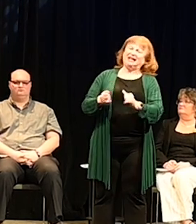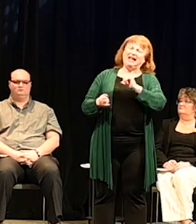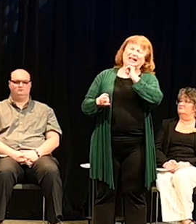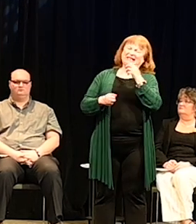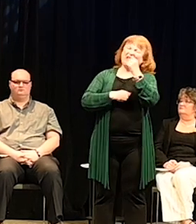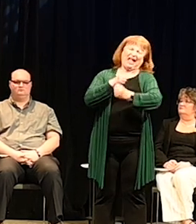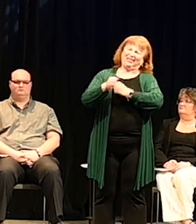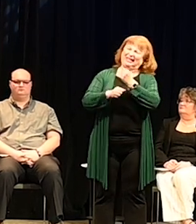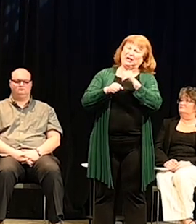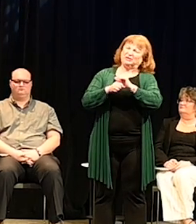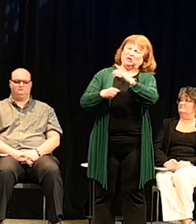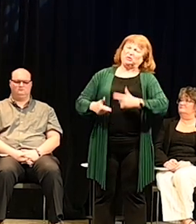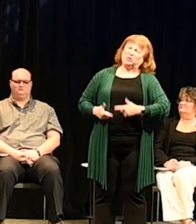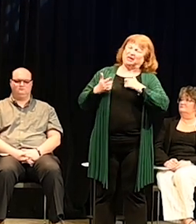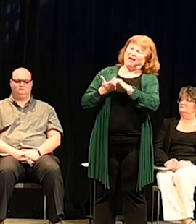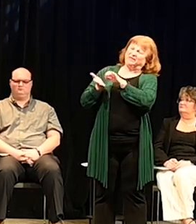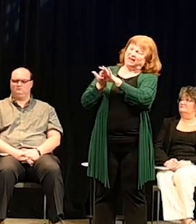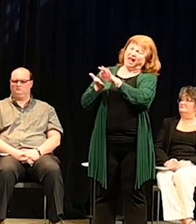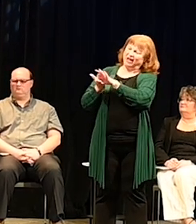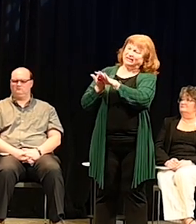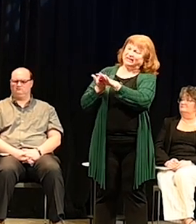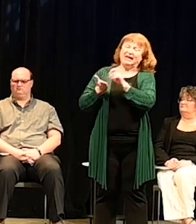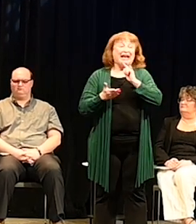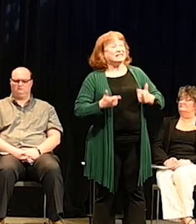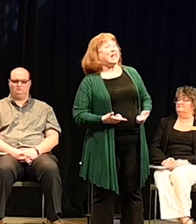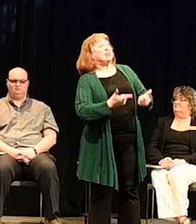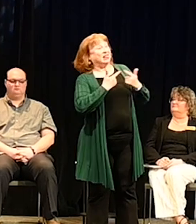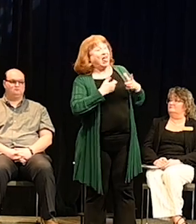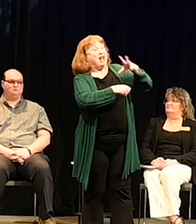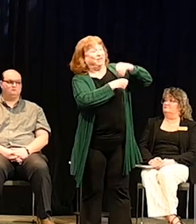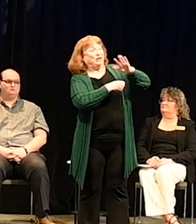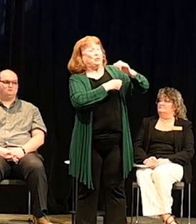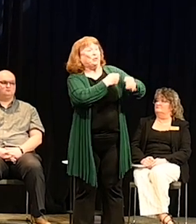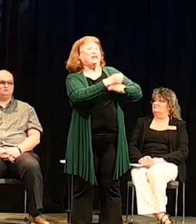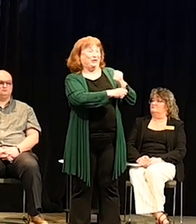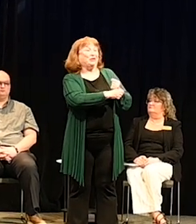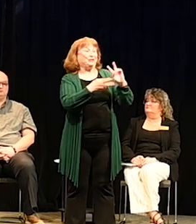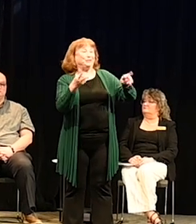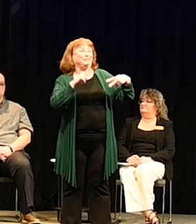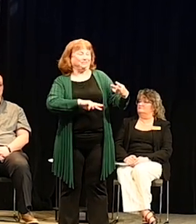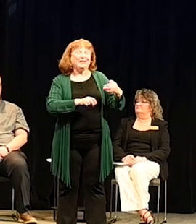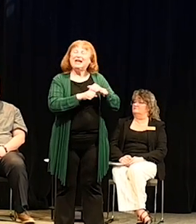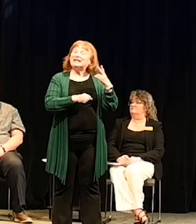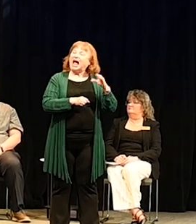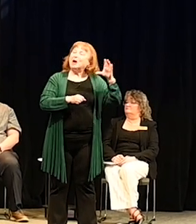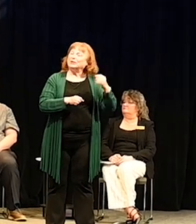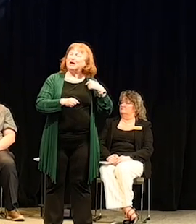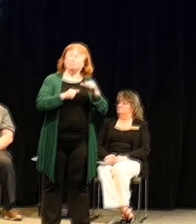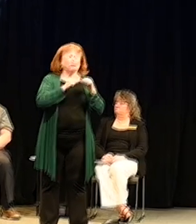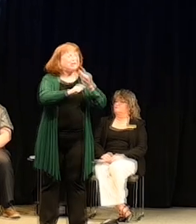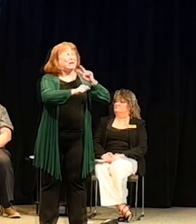the years in your life that counts, it's the life in your years. In Howard County, we